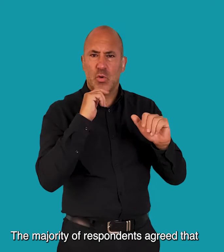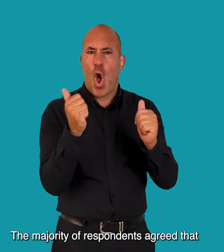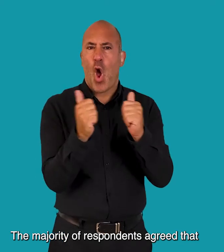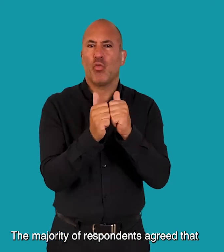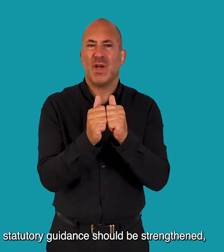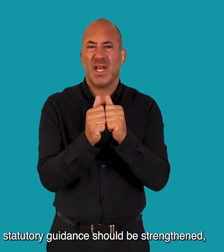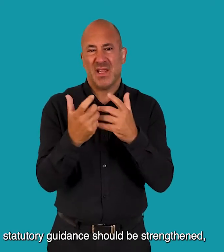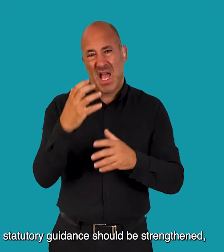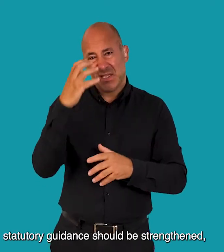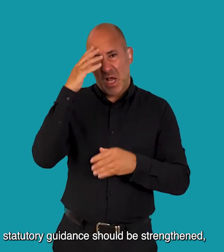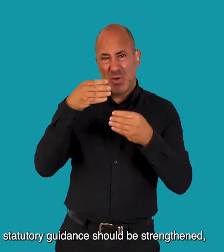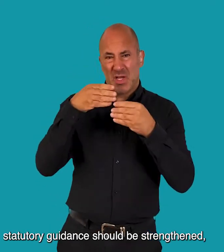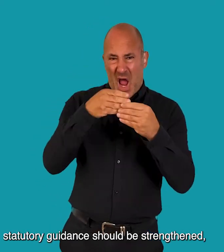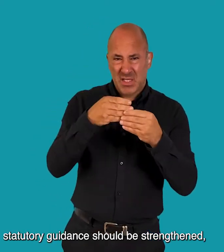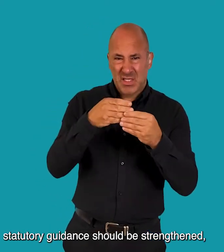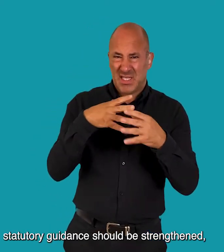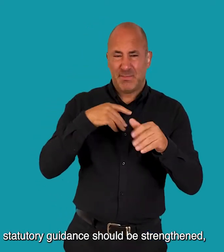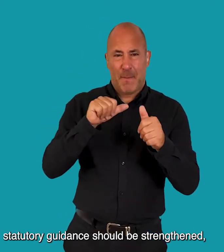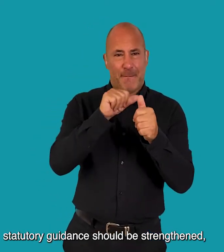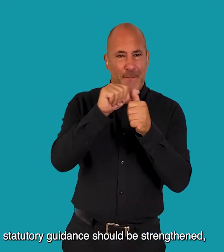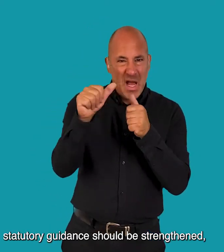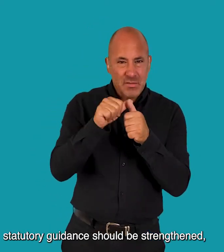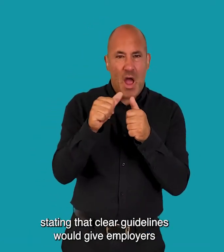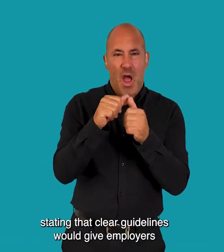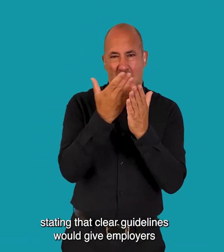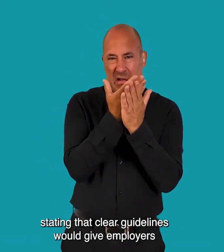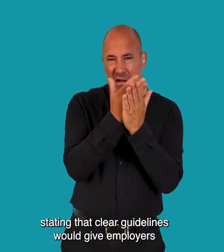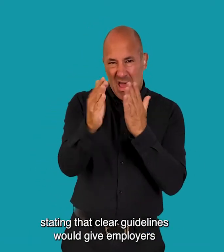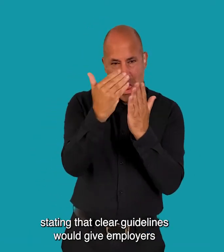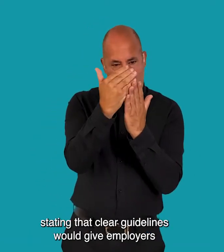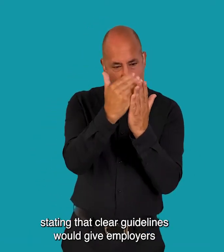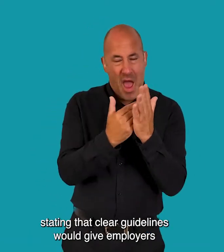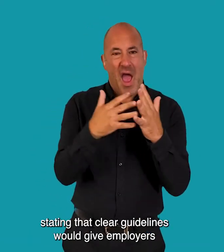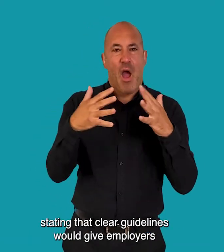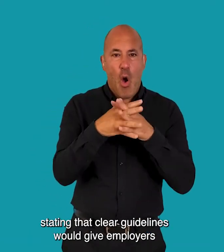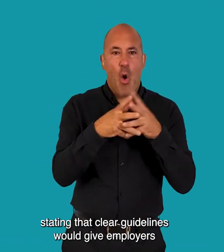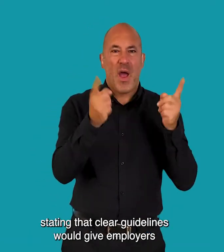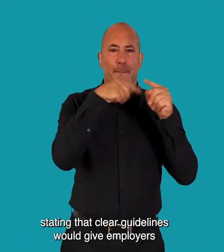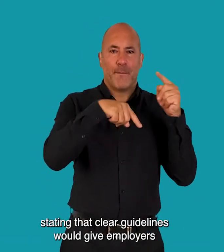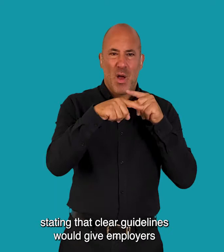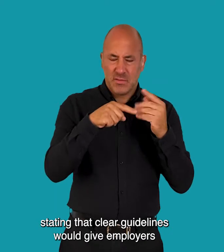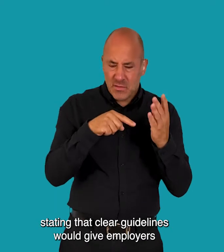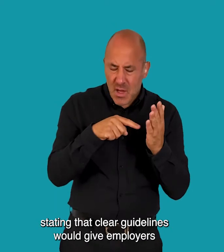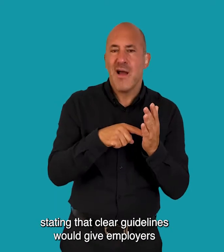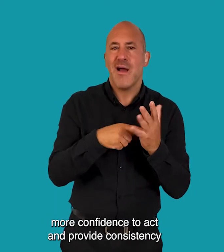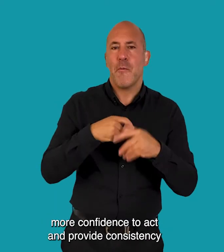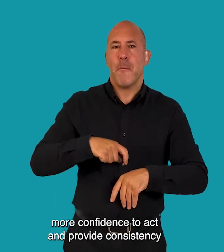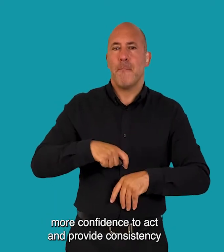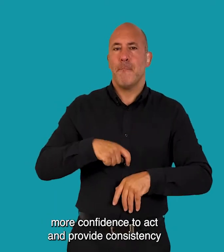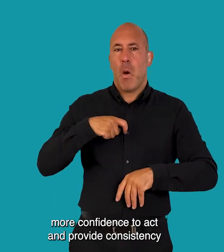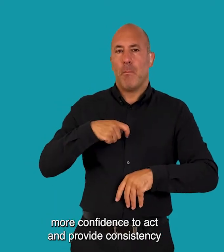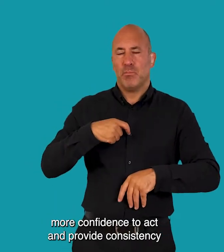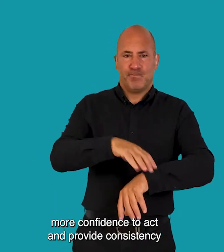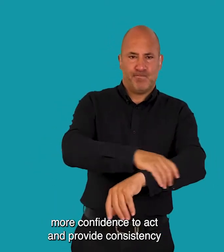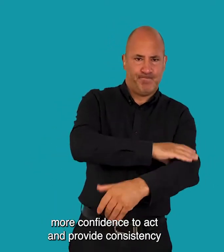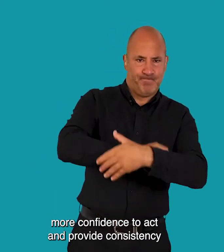agreed that statutory guidance should be strengthened, stating that clear guidelines would give employers more confidence to act and